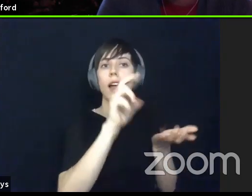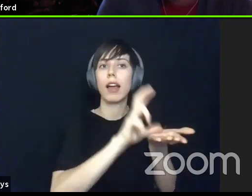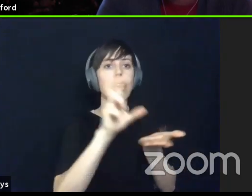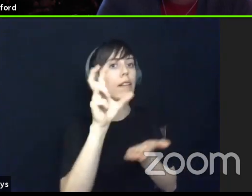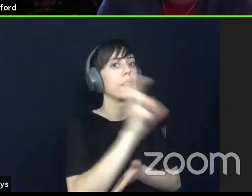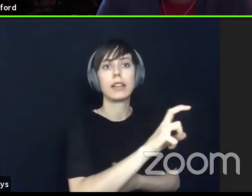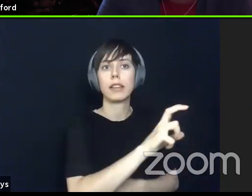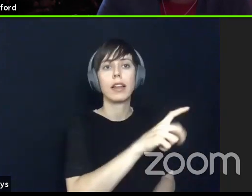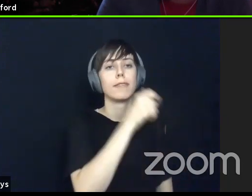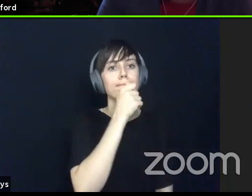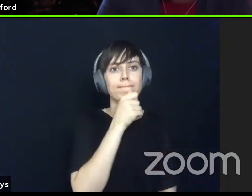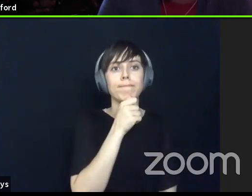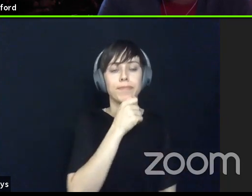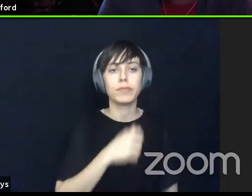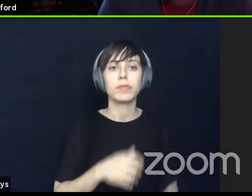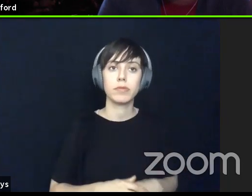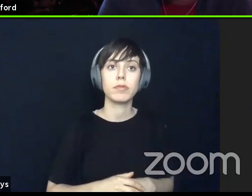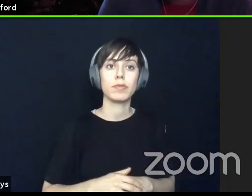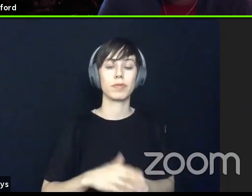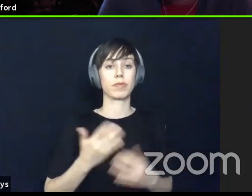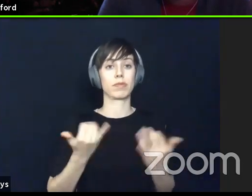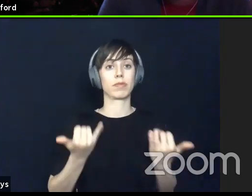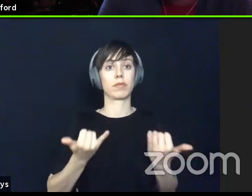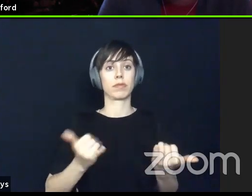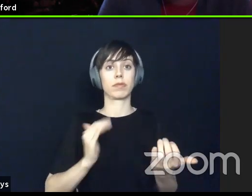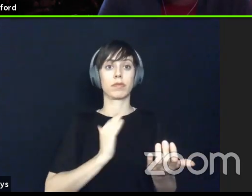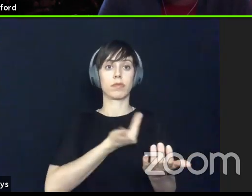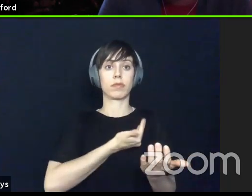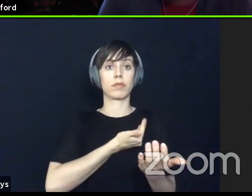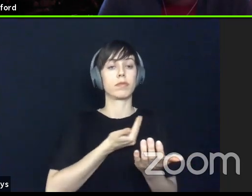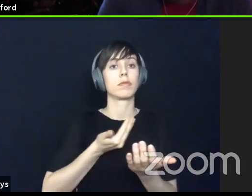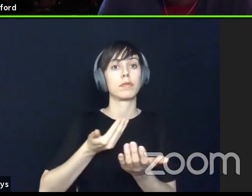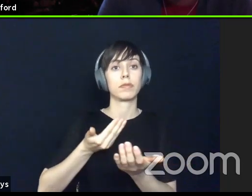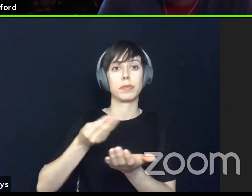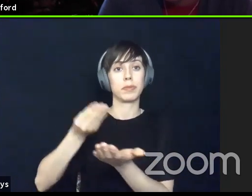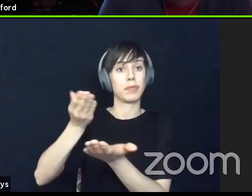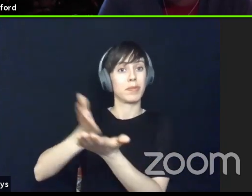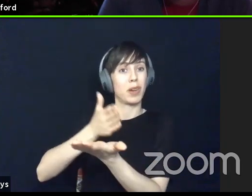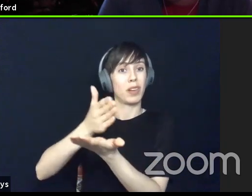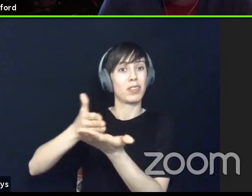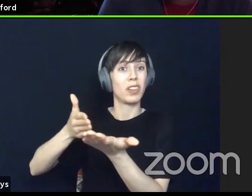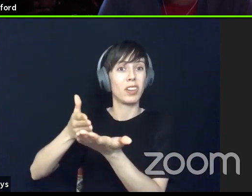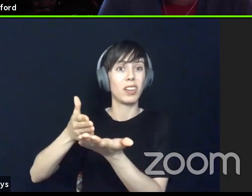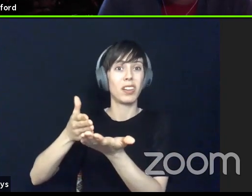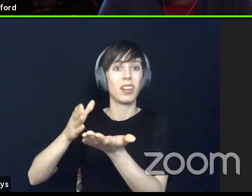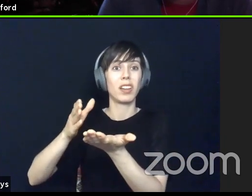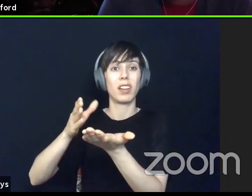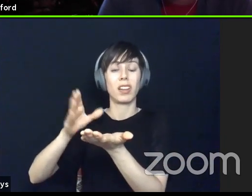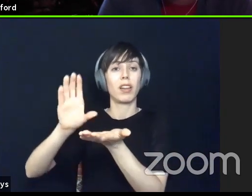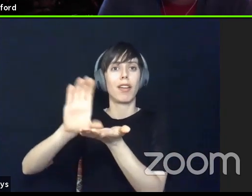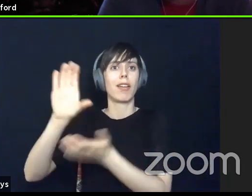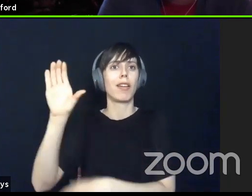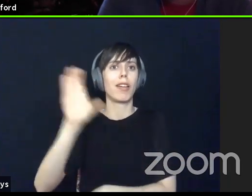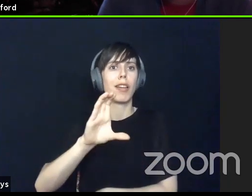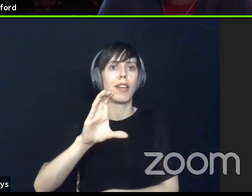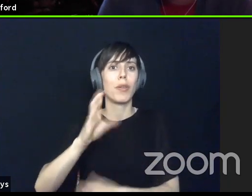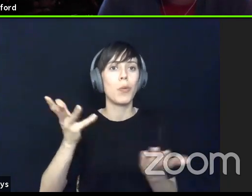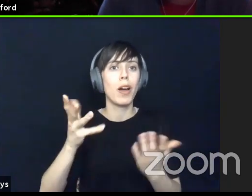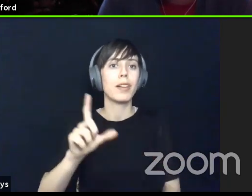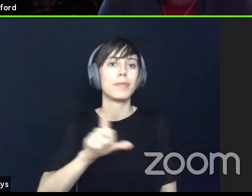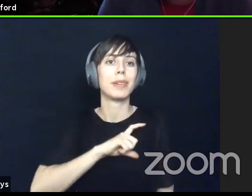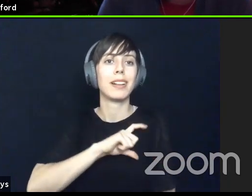current way that we're spending our money in the city to kind of police those communities, that we should in fact put more investment into the